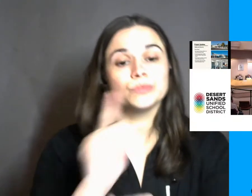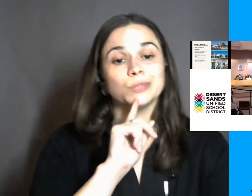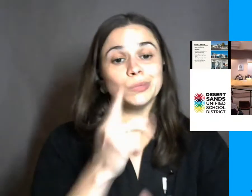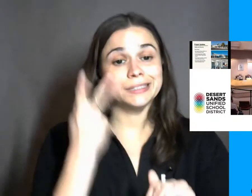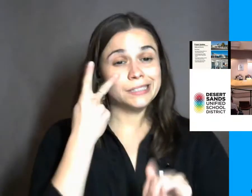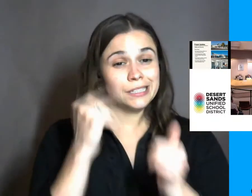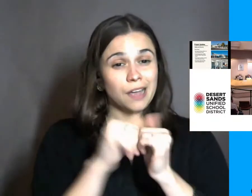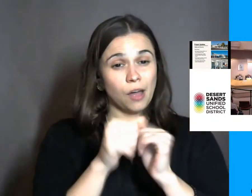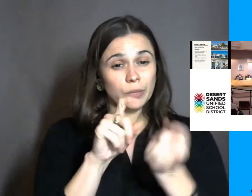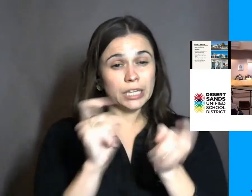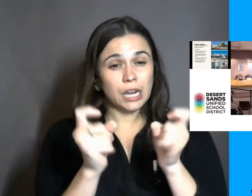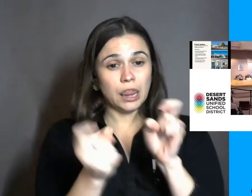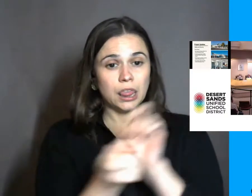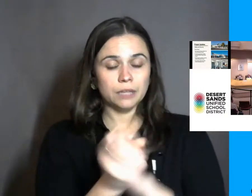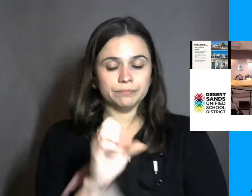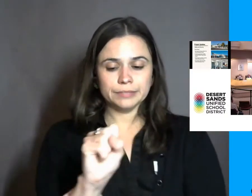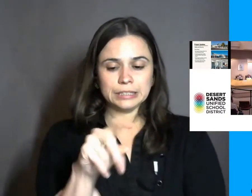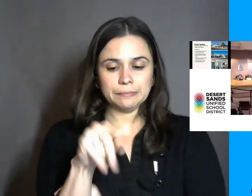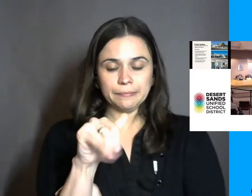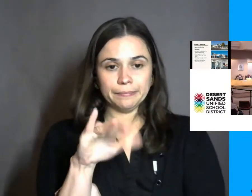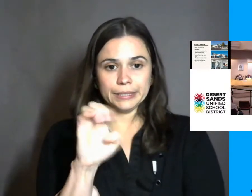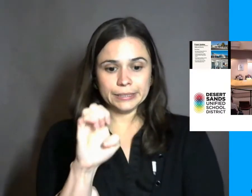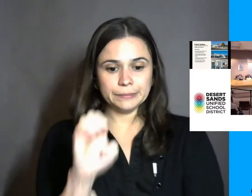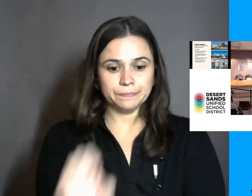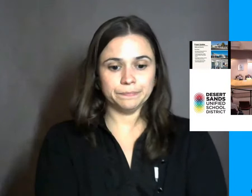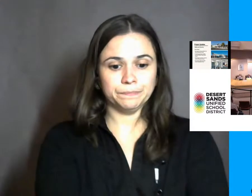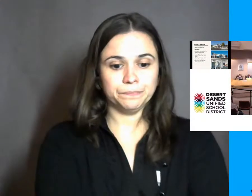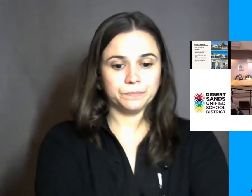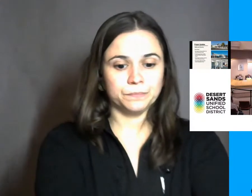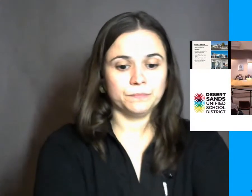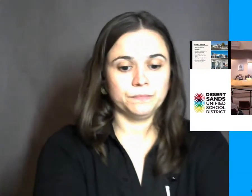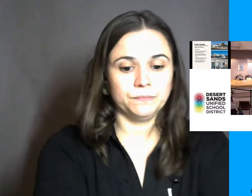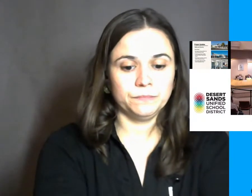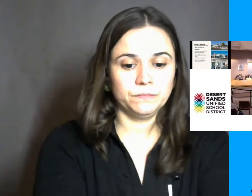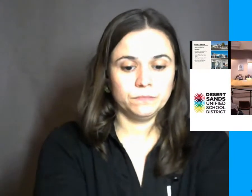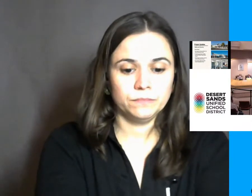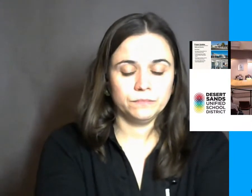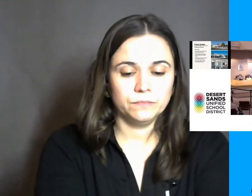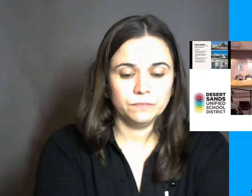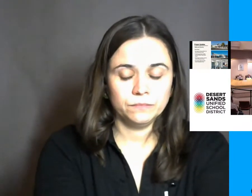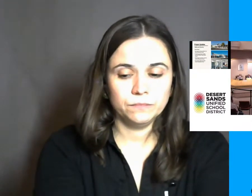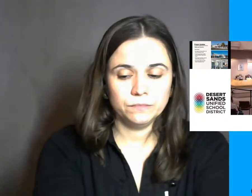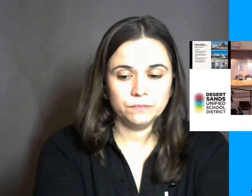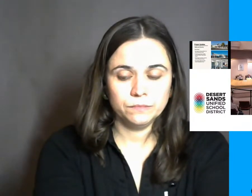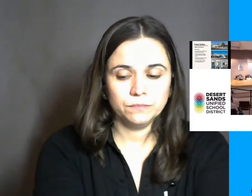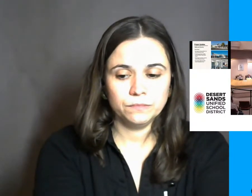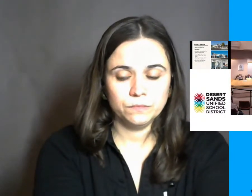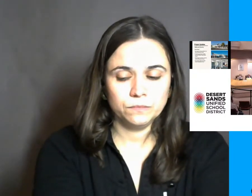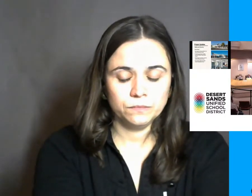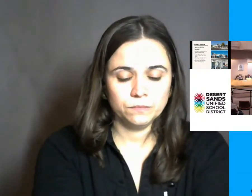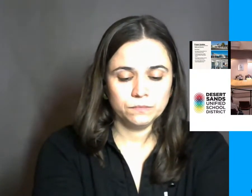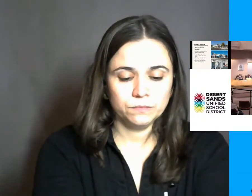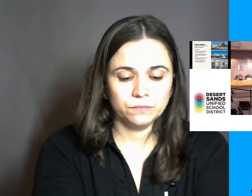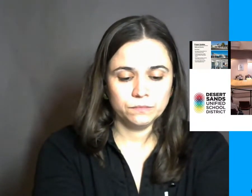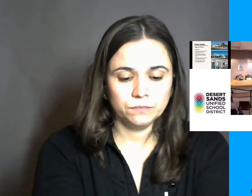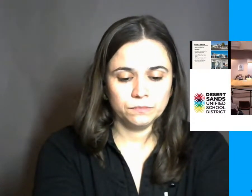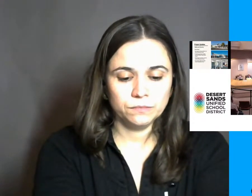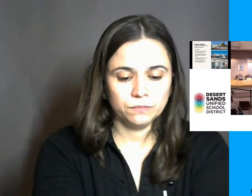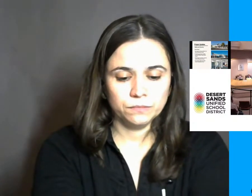Reconfigured circulation, and really it's a bigger issue at Andrew Jackson, you know, with pick up and drop off that you